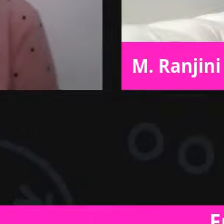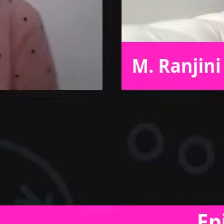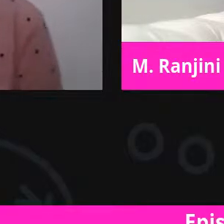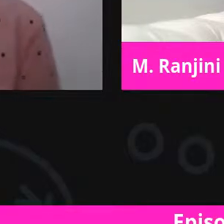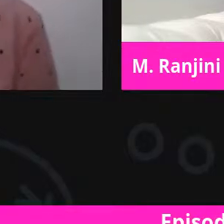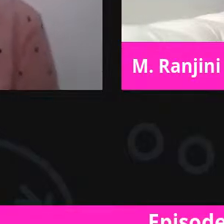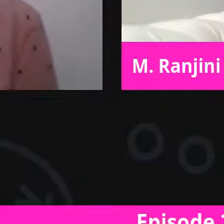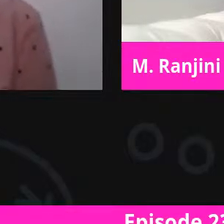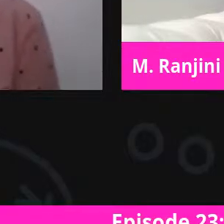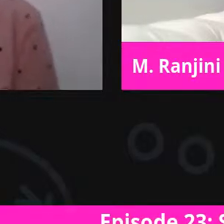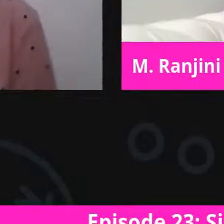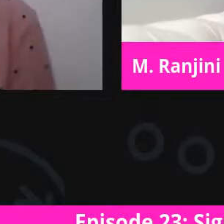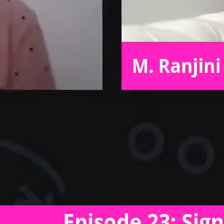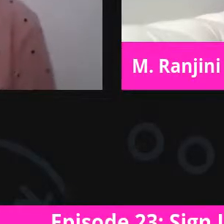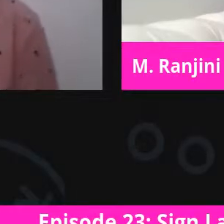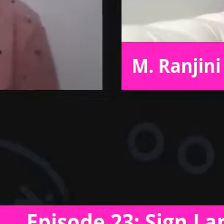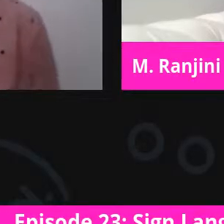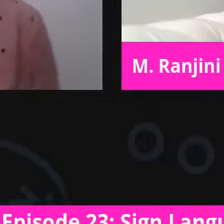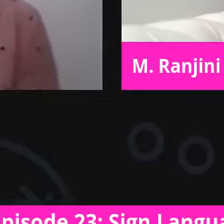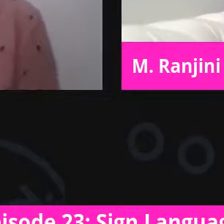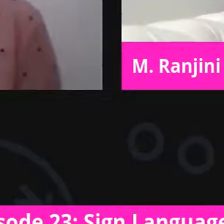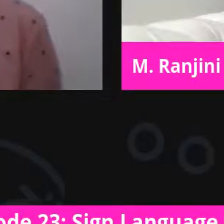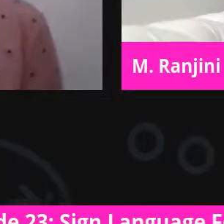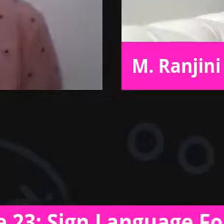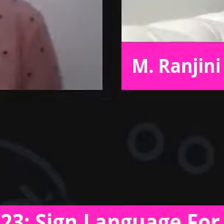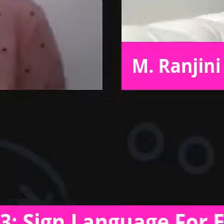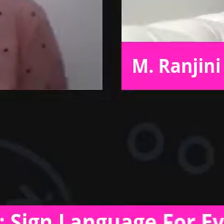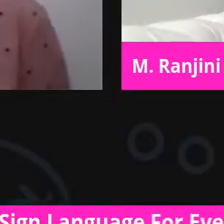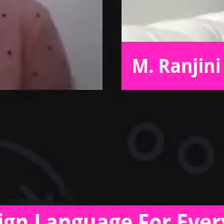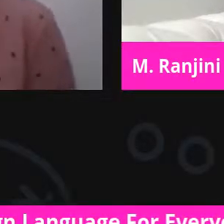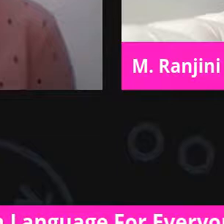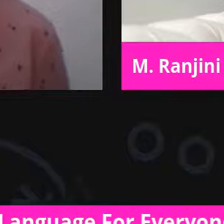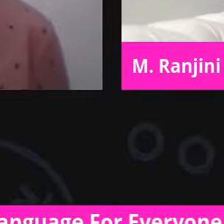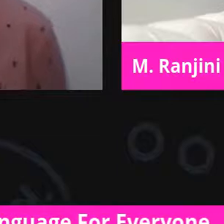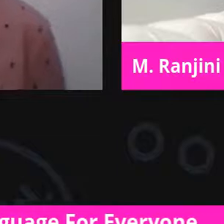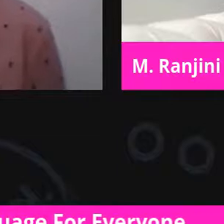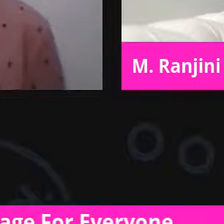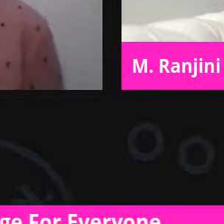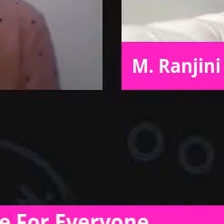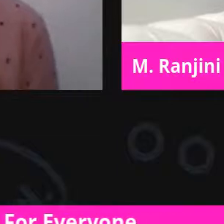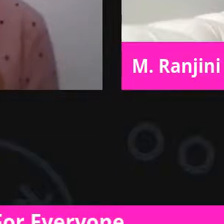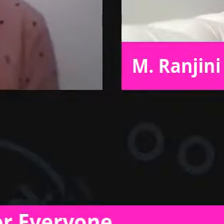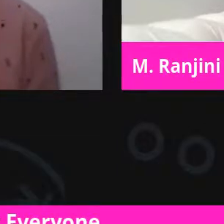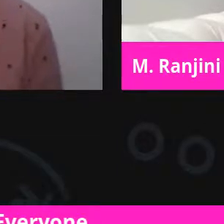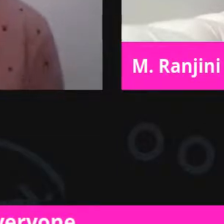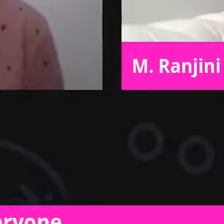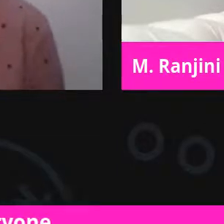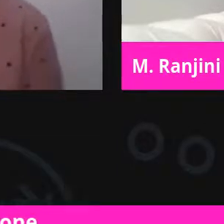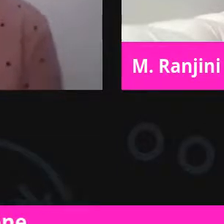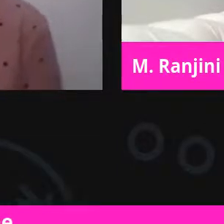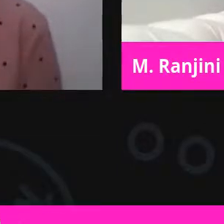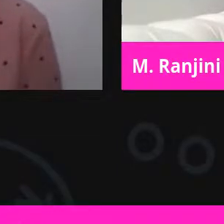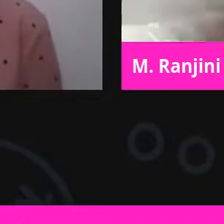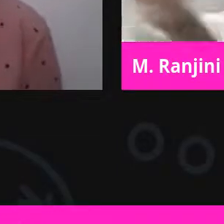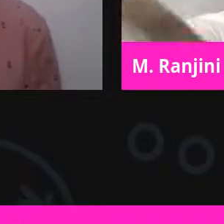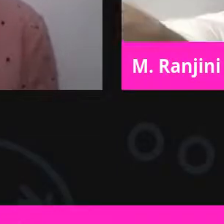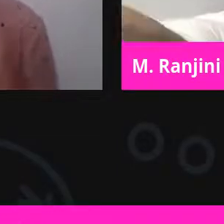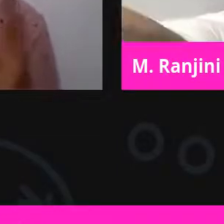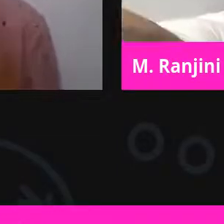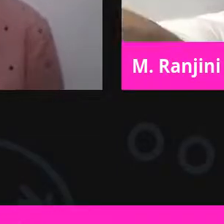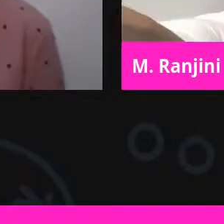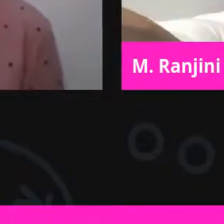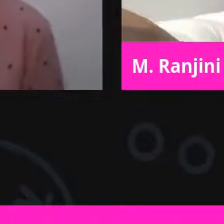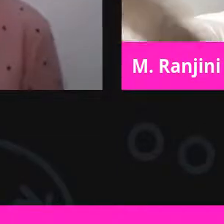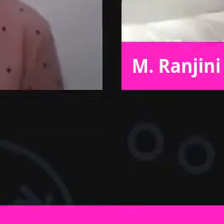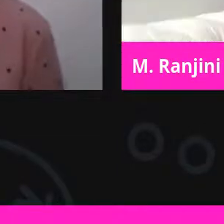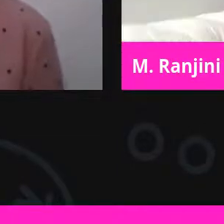yes, I know, but maybe the viewers are wondering. So maybe you can tell them why. Yes, we will tell them shortly. So, Ranjini,